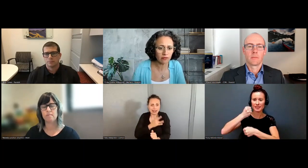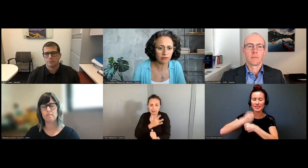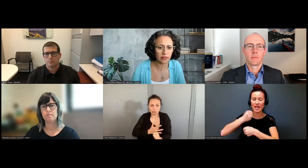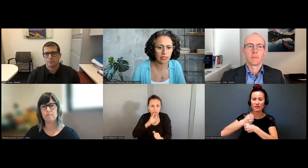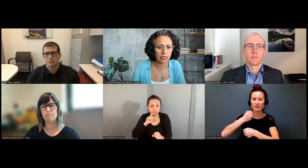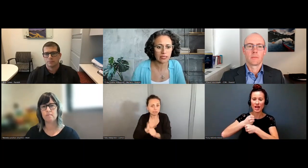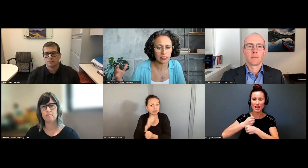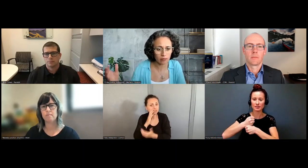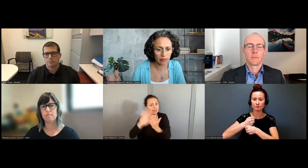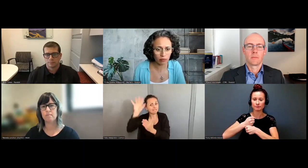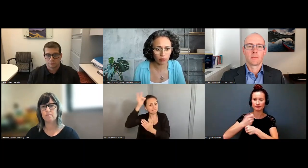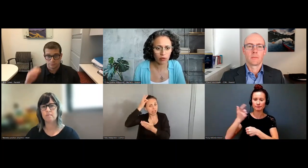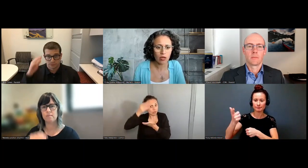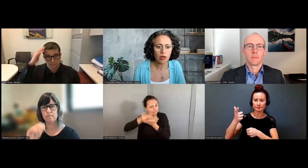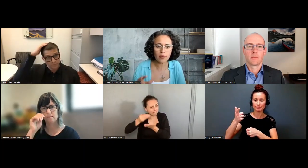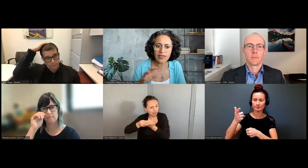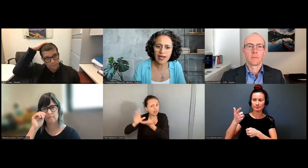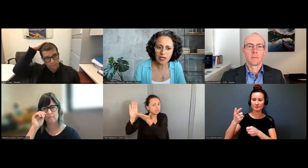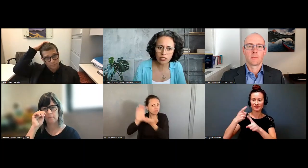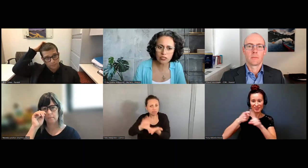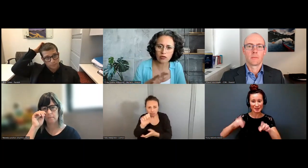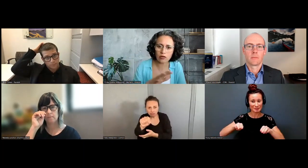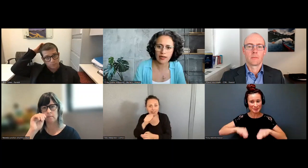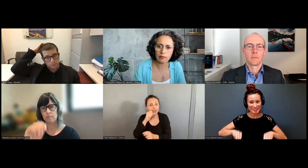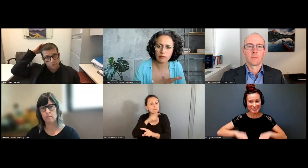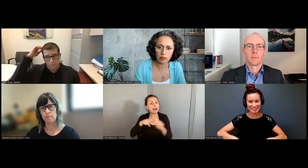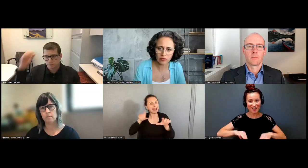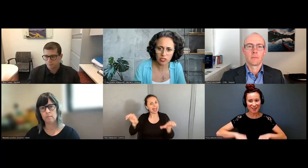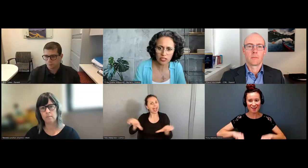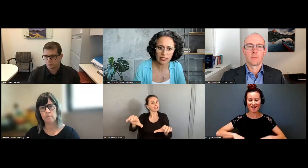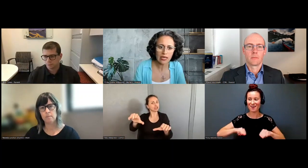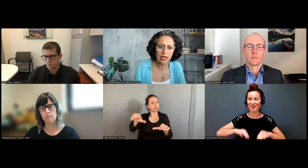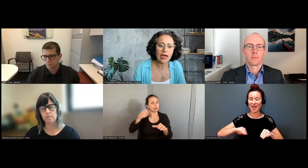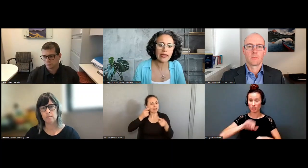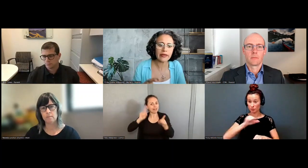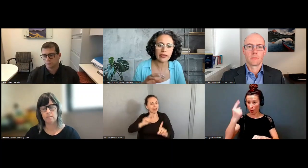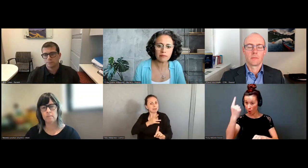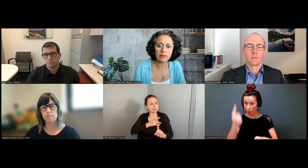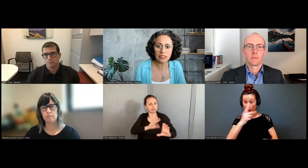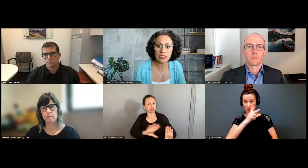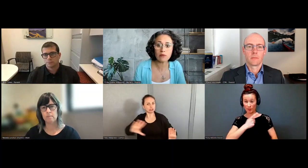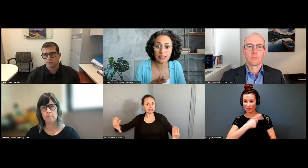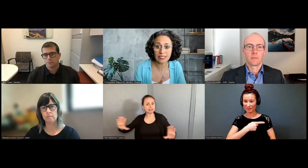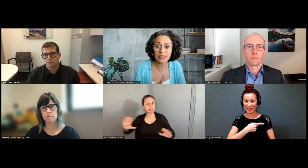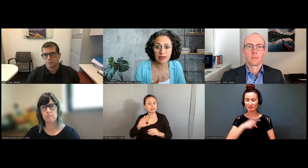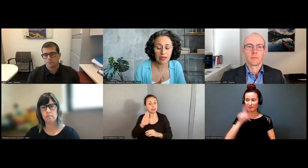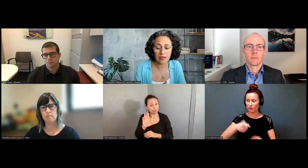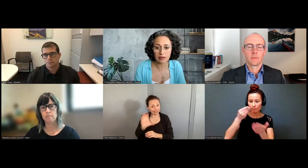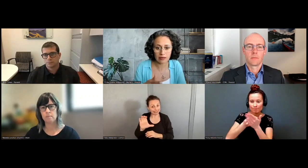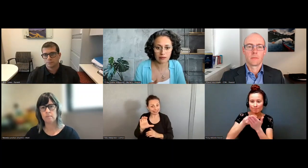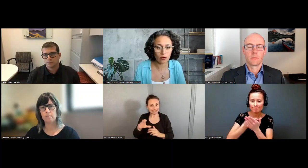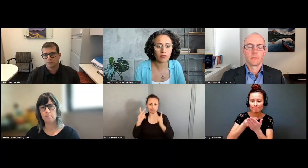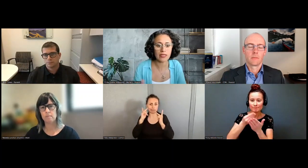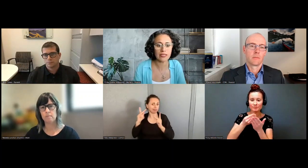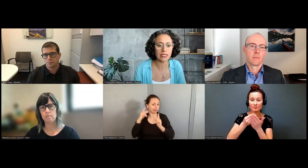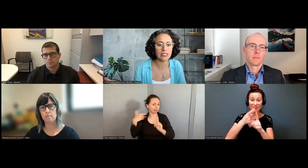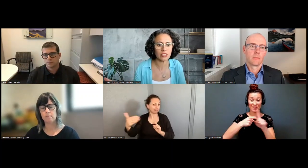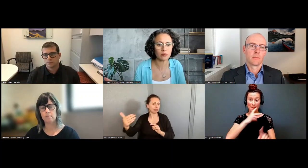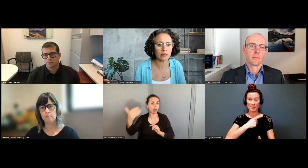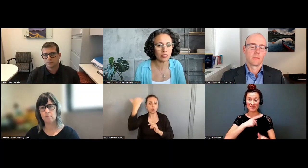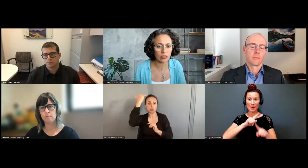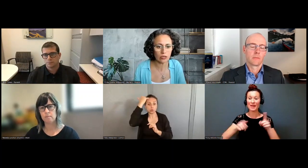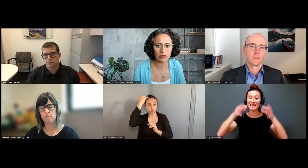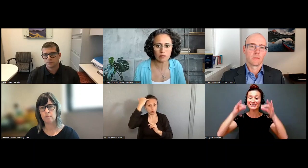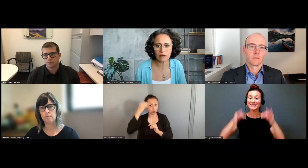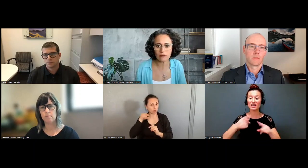some federal funding is coming through, but the actions are going to happen provincially. And in BC, we see that, and I know that